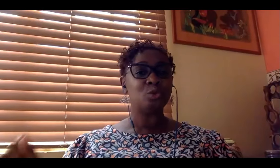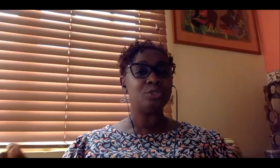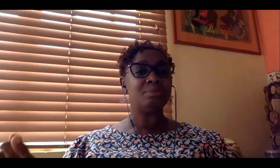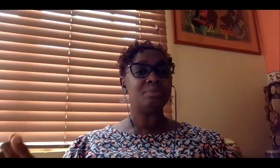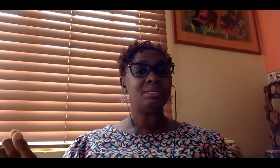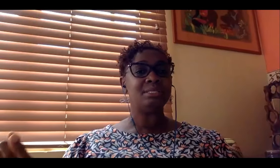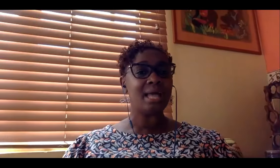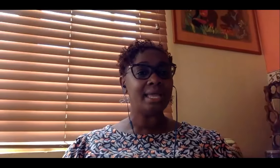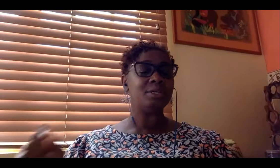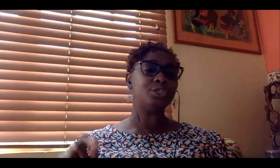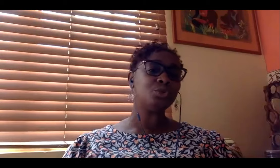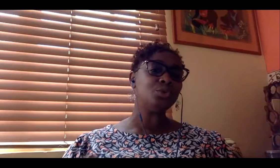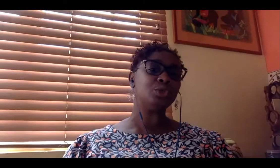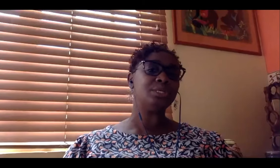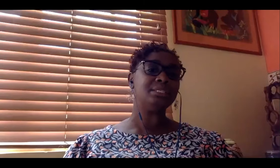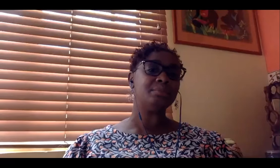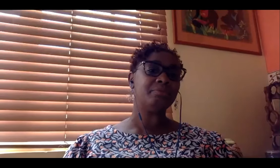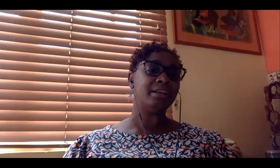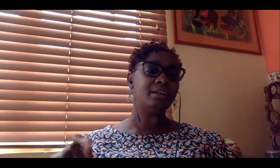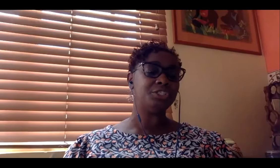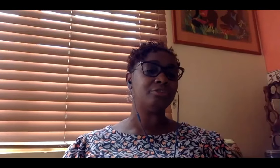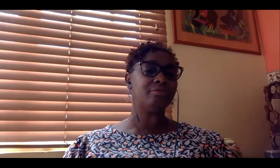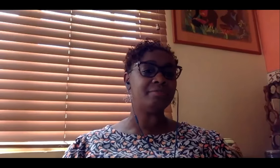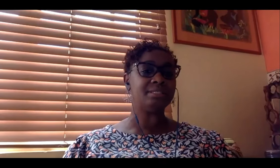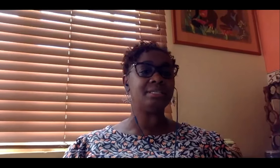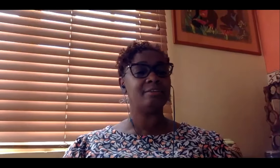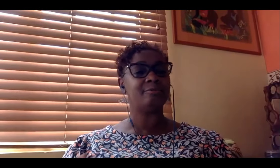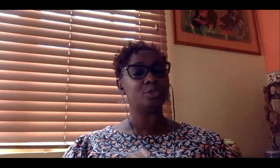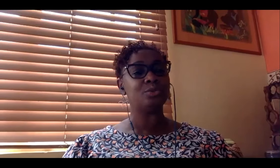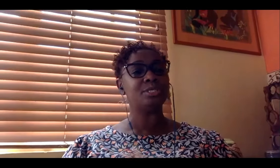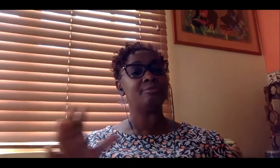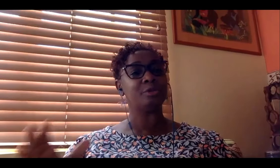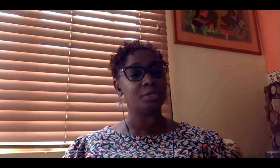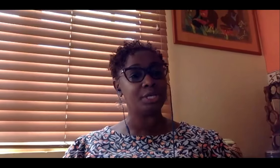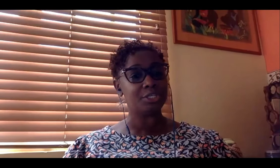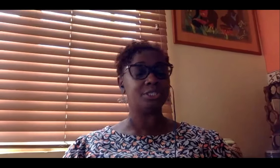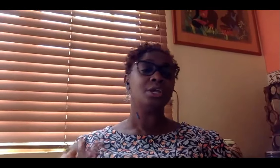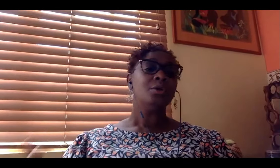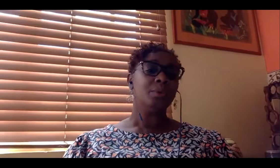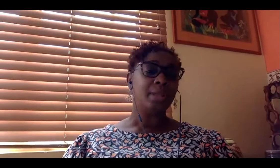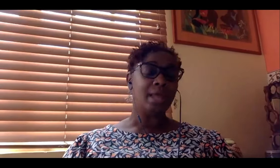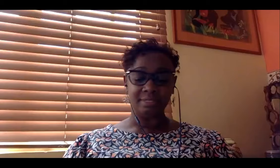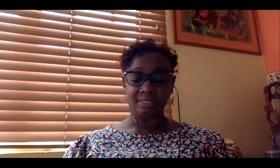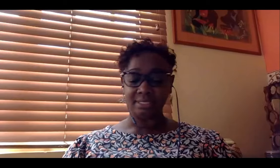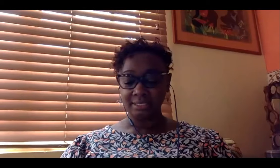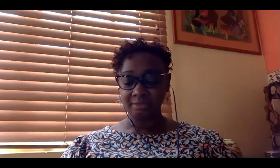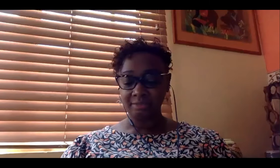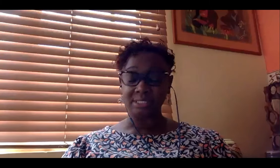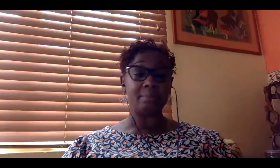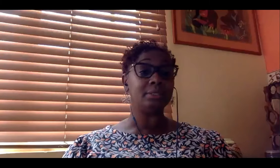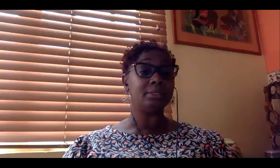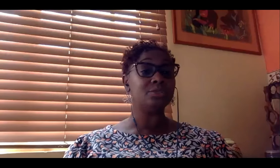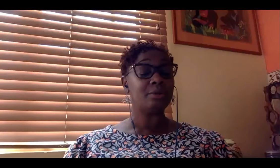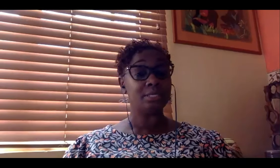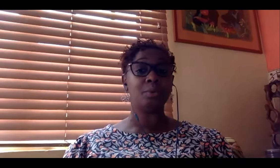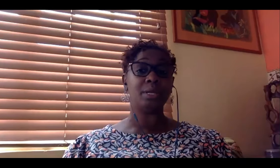to be designed, because schools also need to provide cultural relevancy, and therefore schools in different locations would have different design models. So that